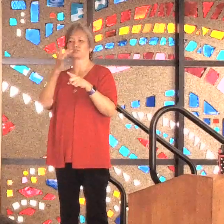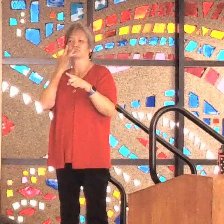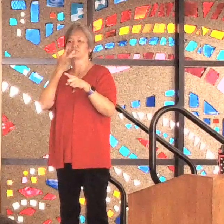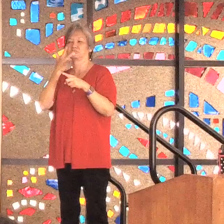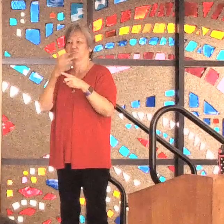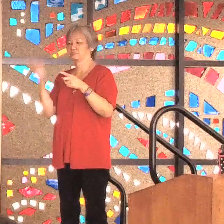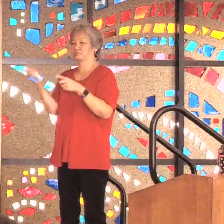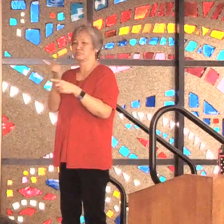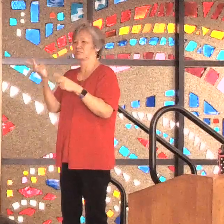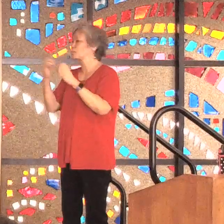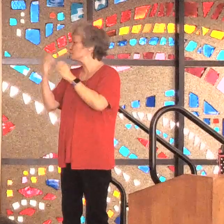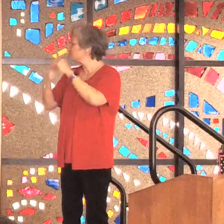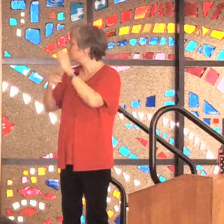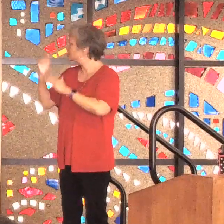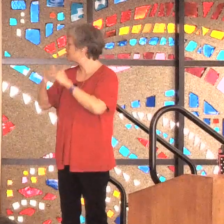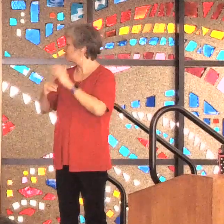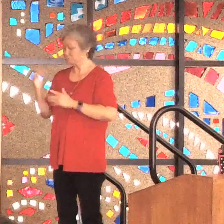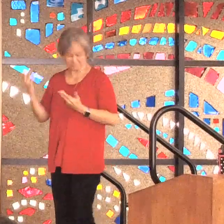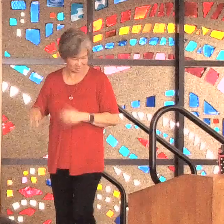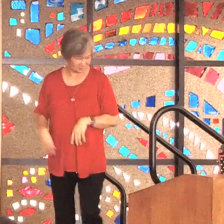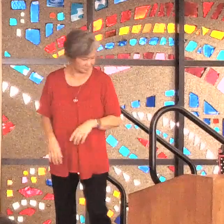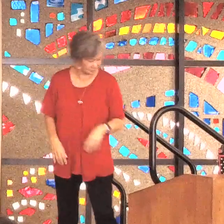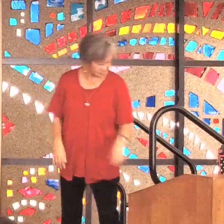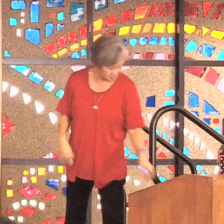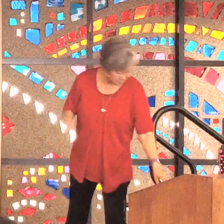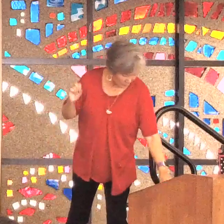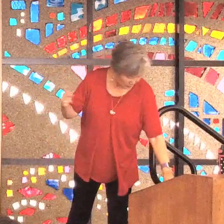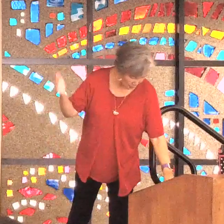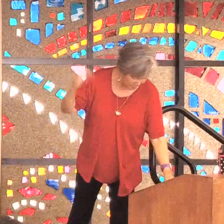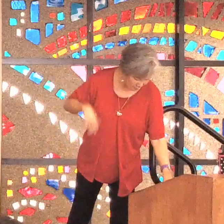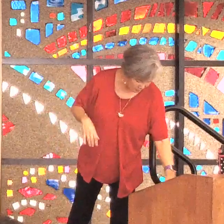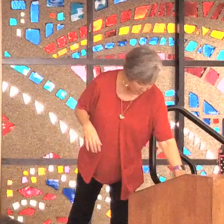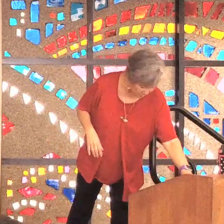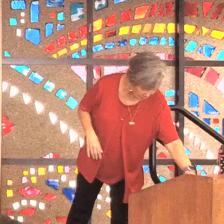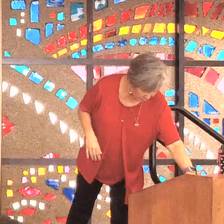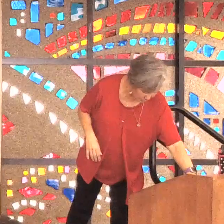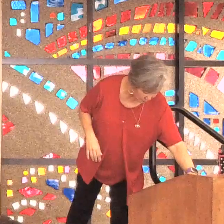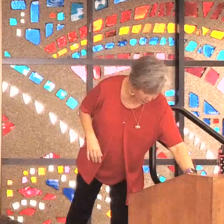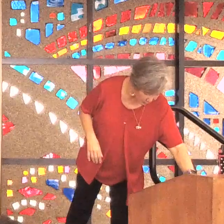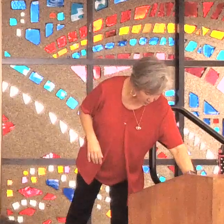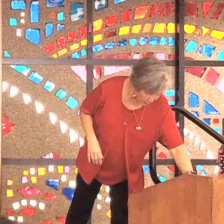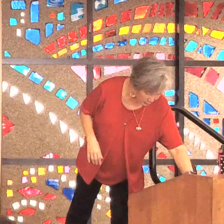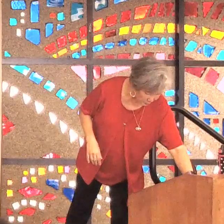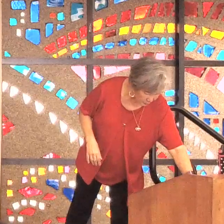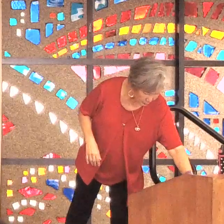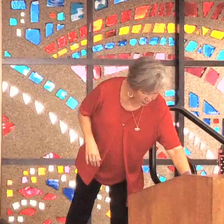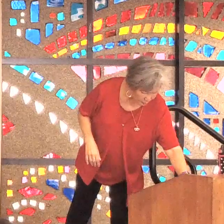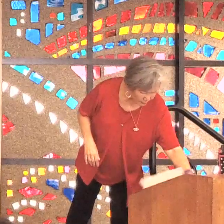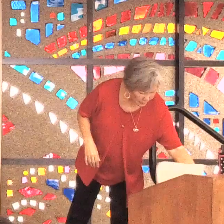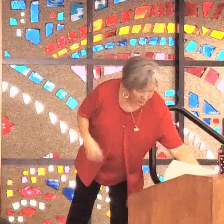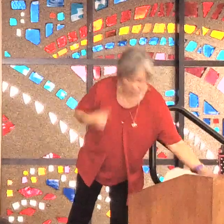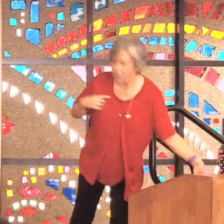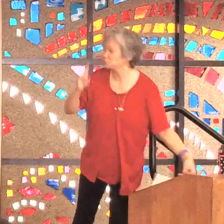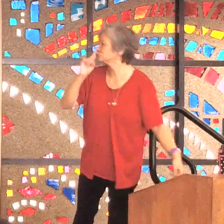sign, some parents, you know, they have their own comfort level with each other. So, all right.